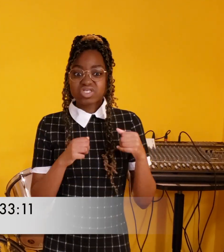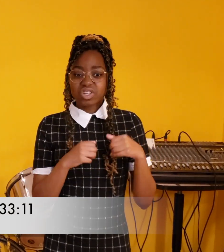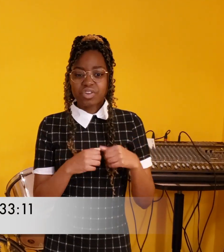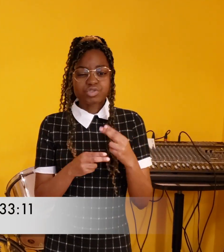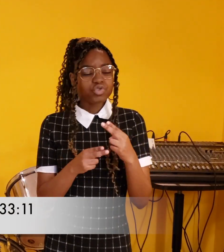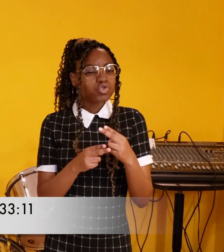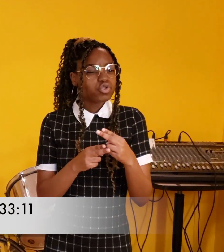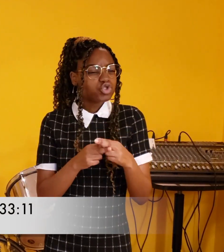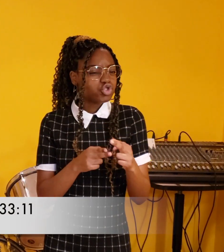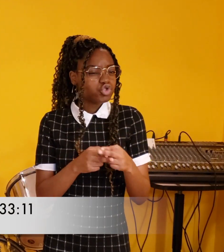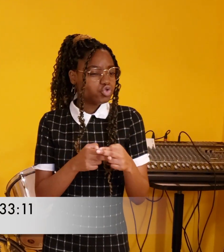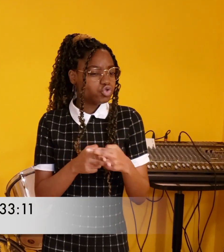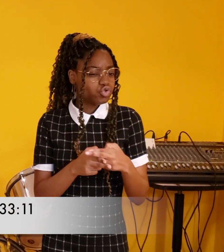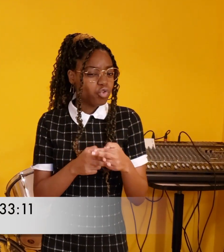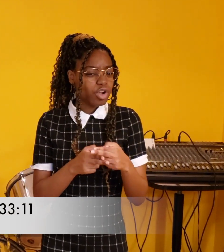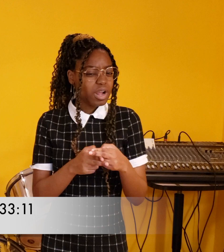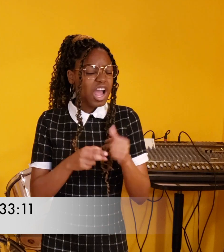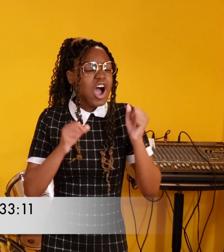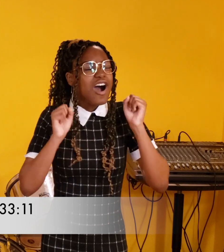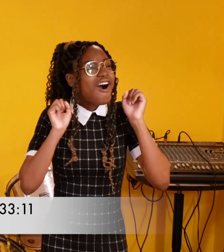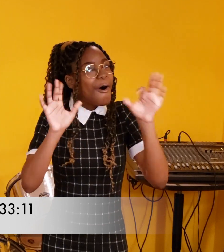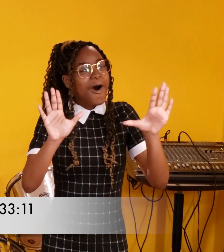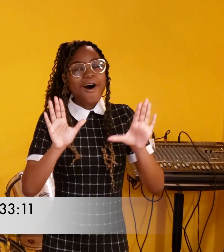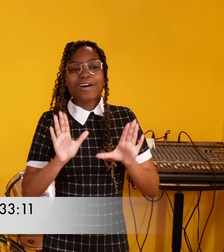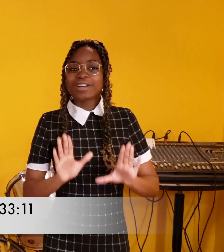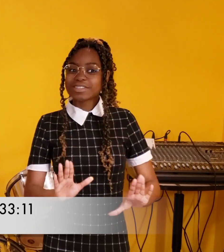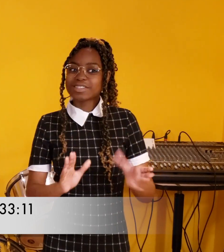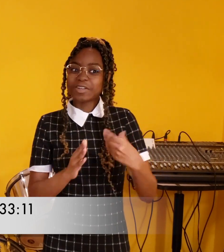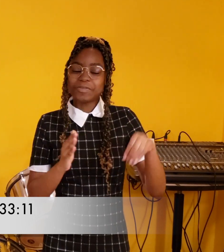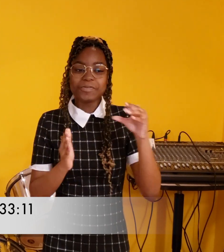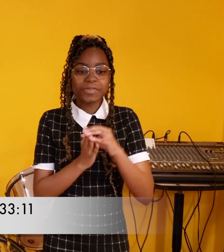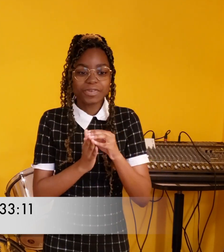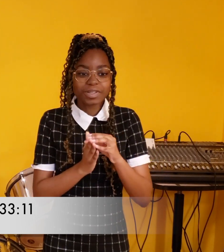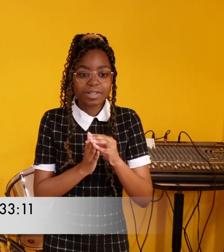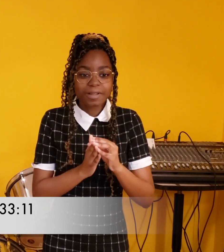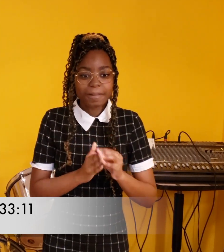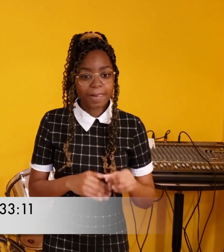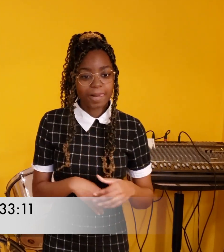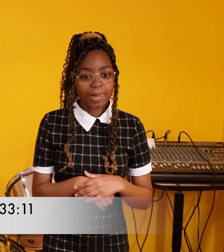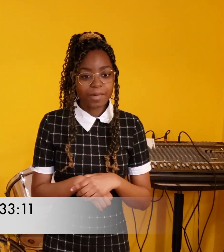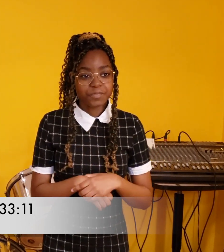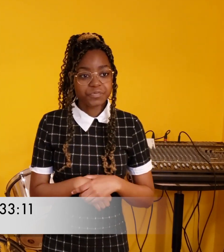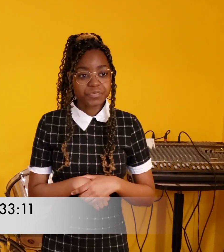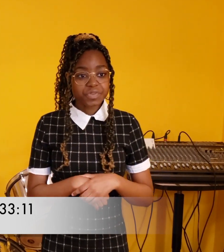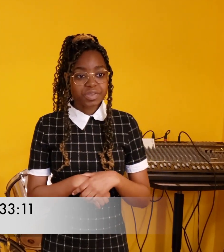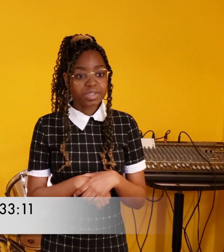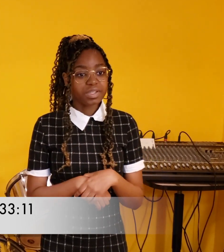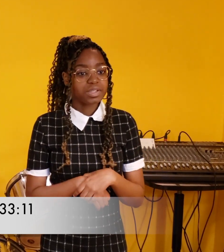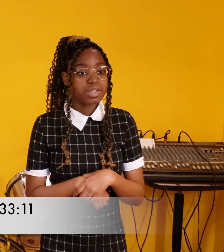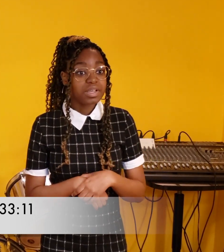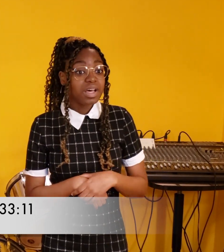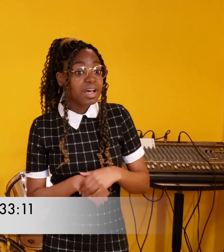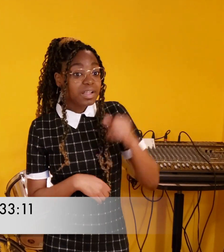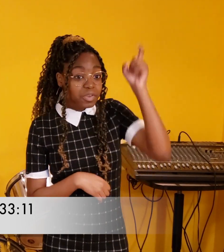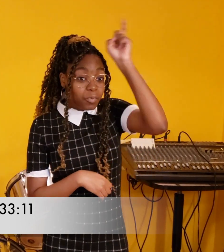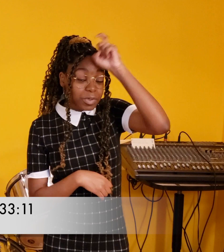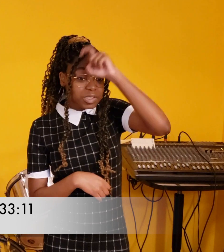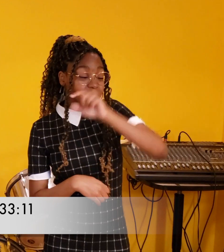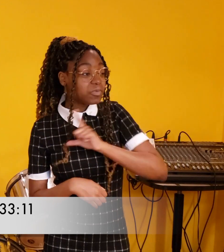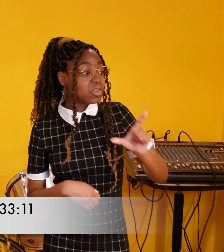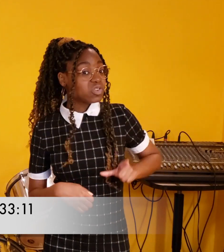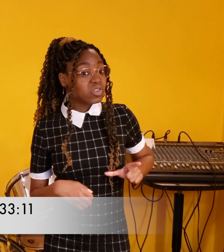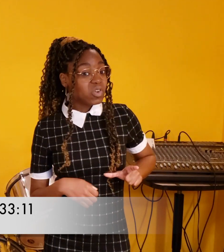short verse. It's an amazing verse because it says, the counsel of the Lord stands forever. The plans of his heart